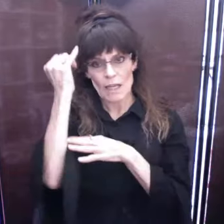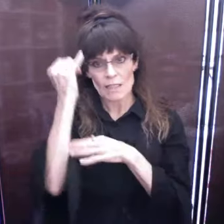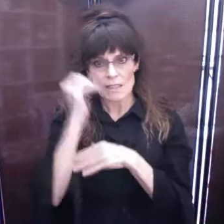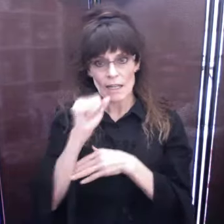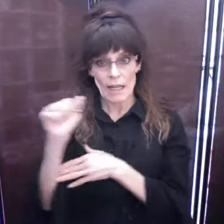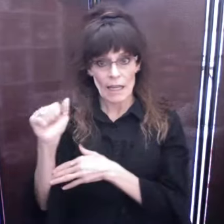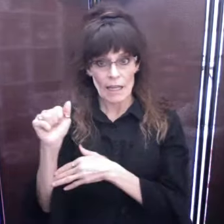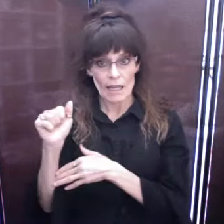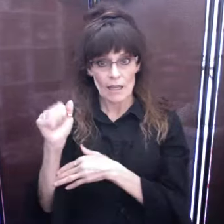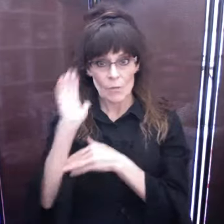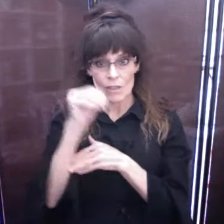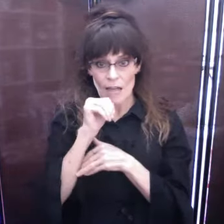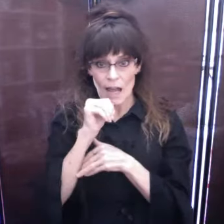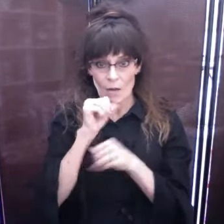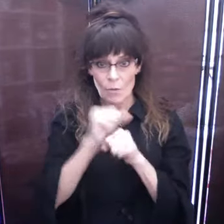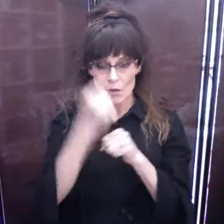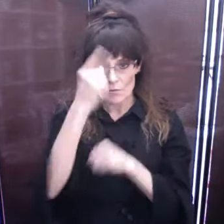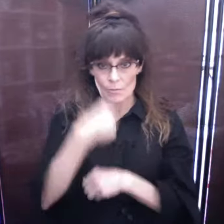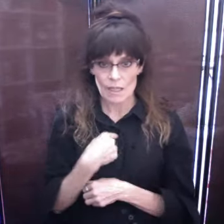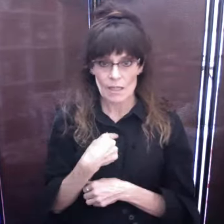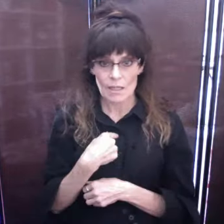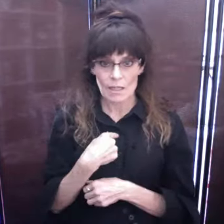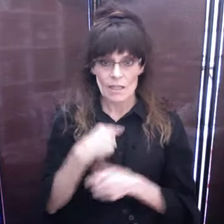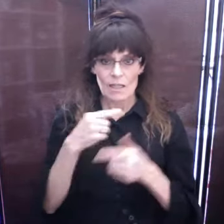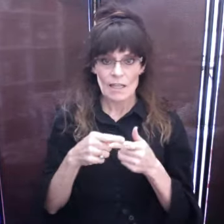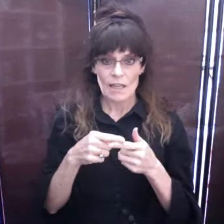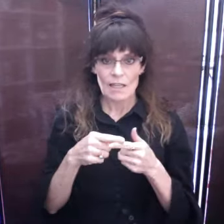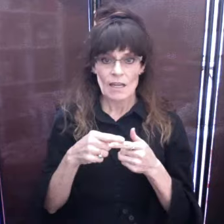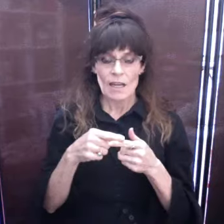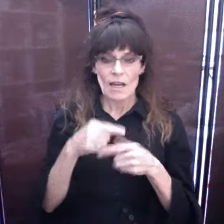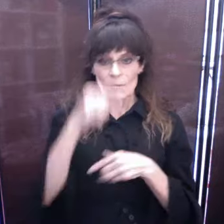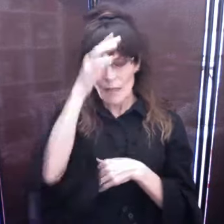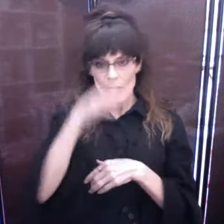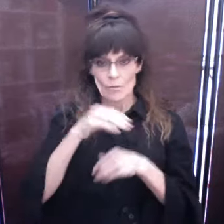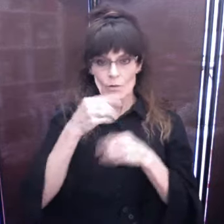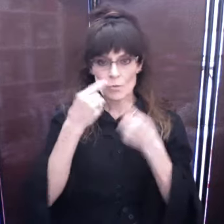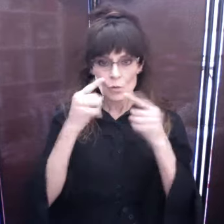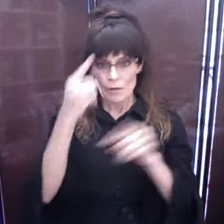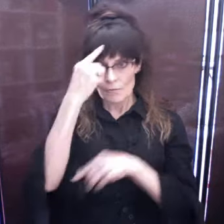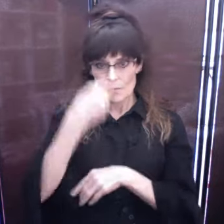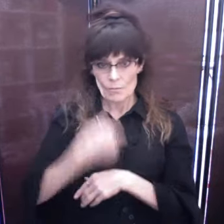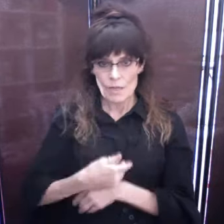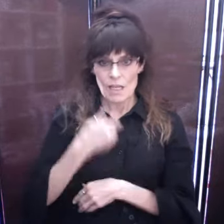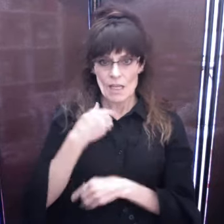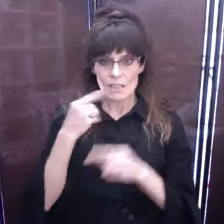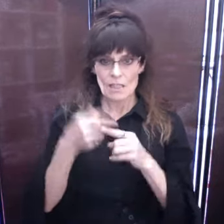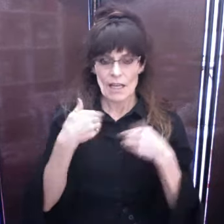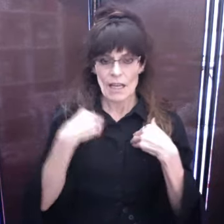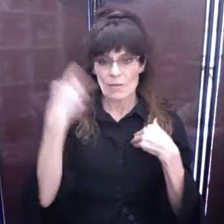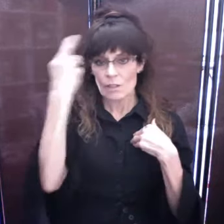wouldn't work for a guy like me, that AA worked for a guy like me. Because it wasn't until I had that realization that I understood just